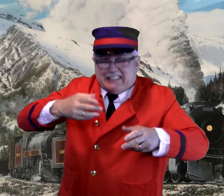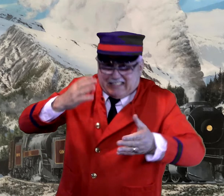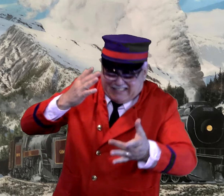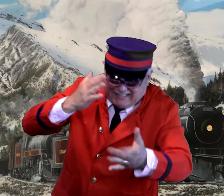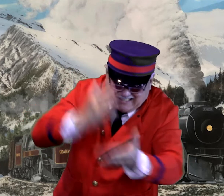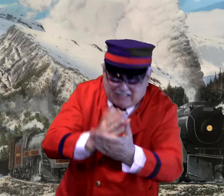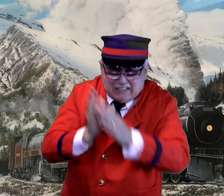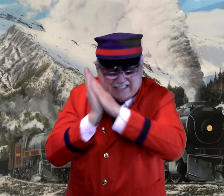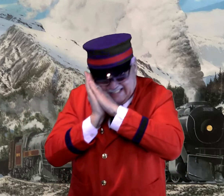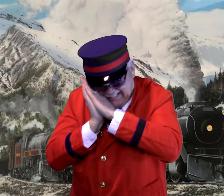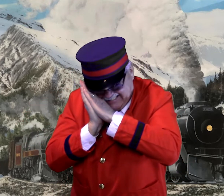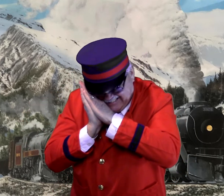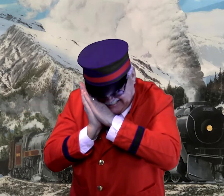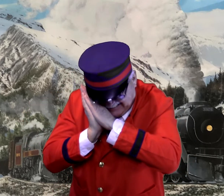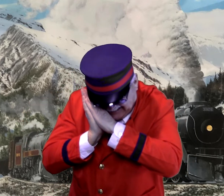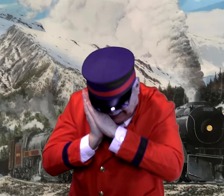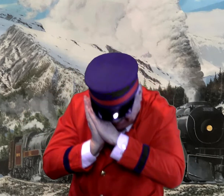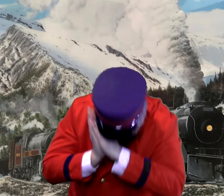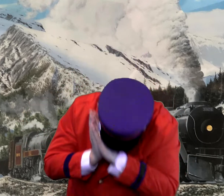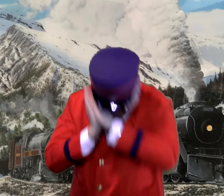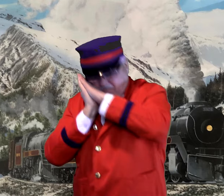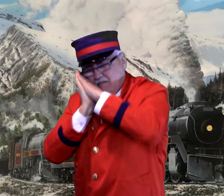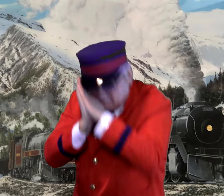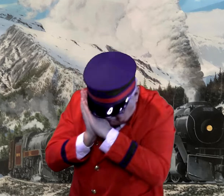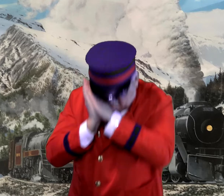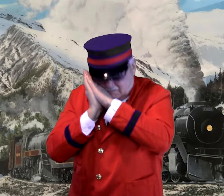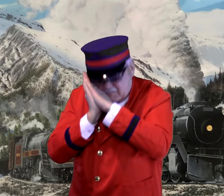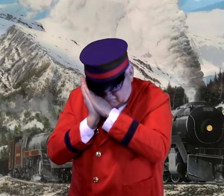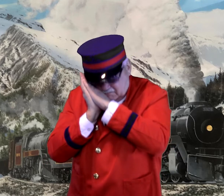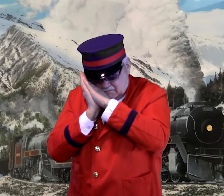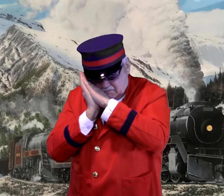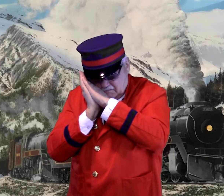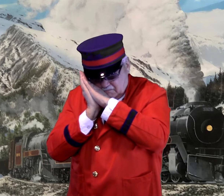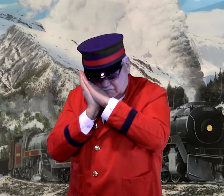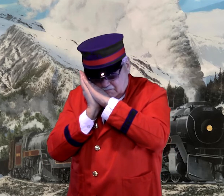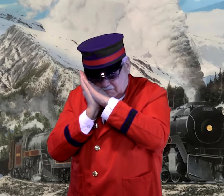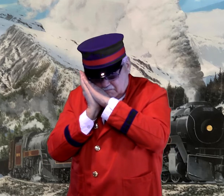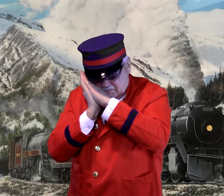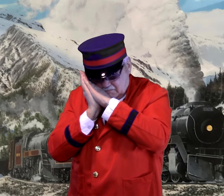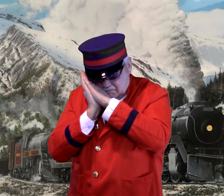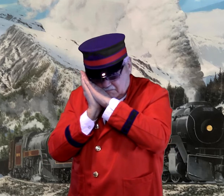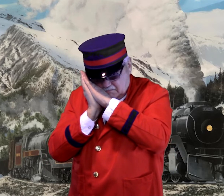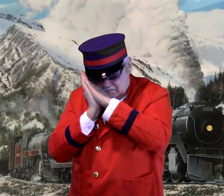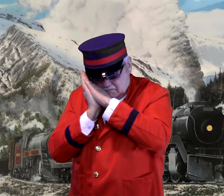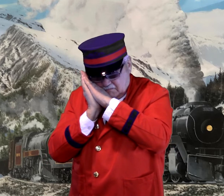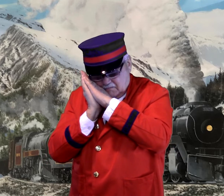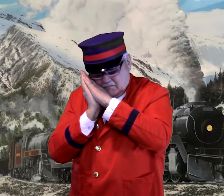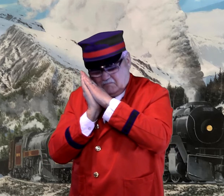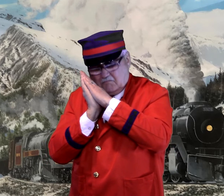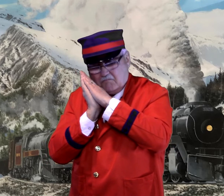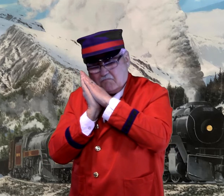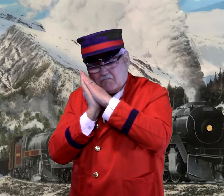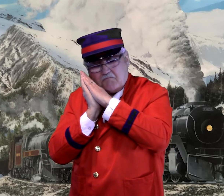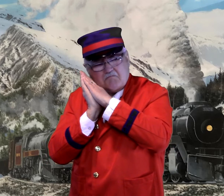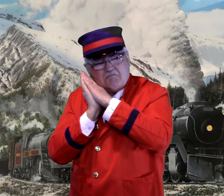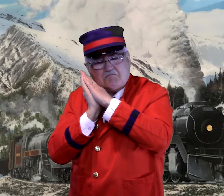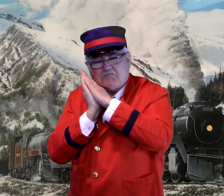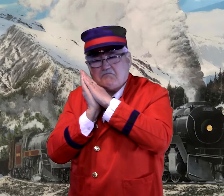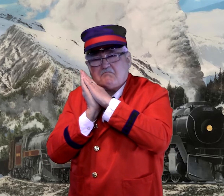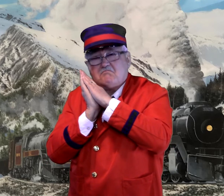As the train began to slow, they would feel the shake in their bed as they stopped and quit